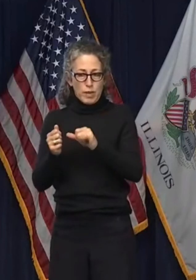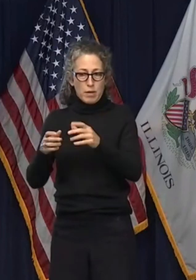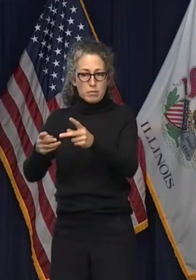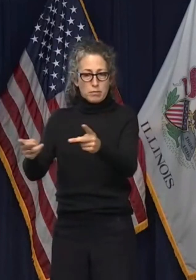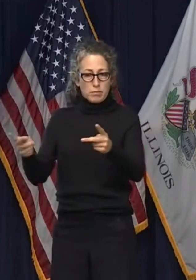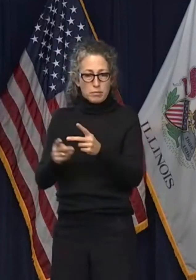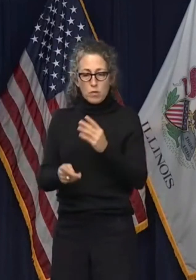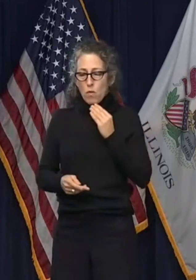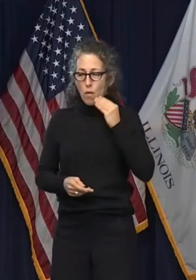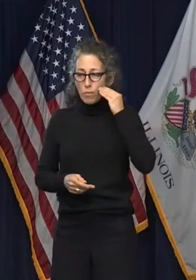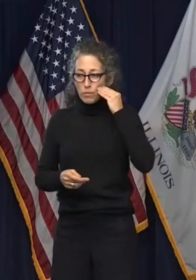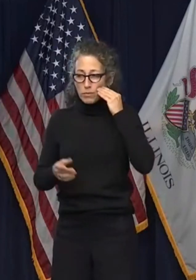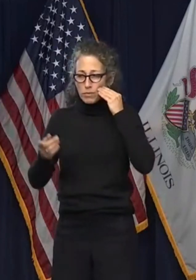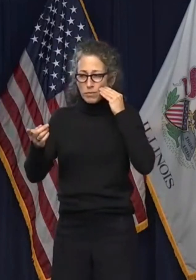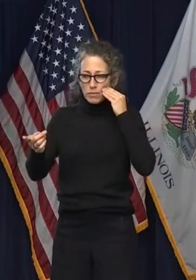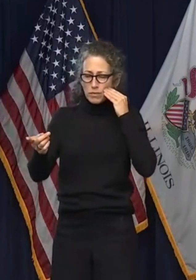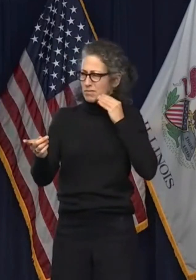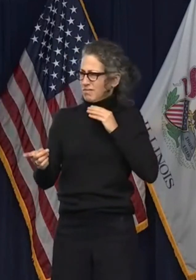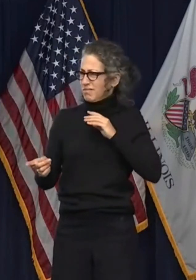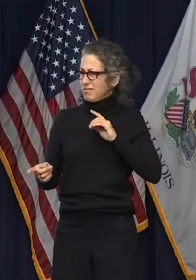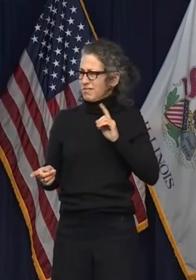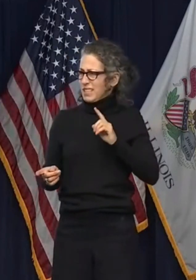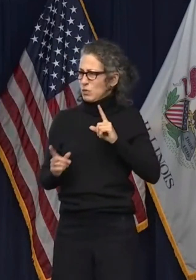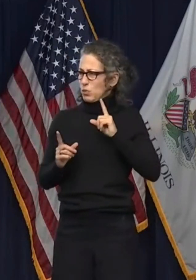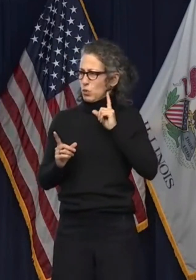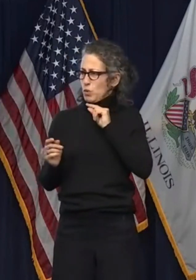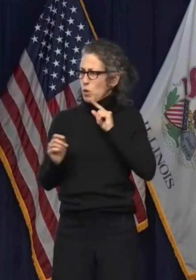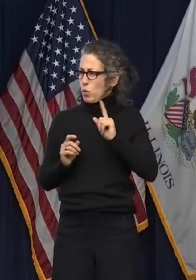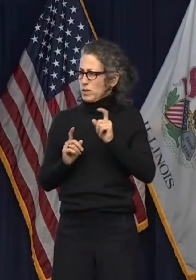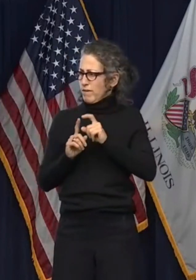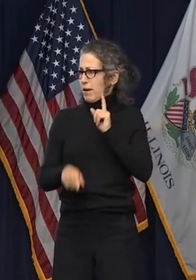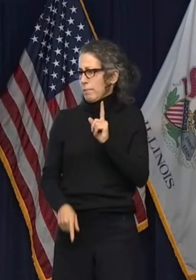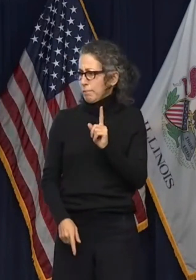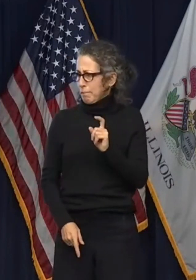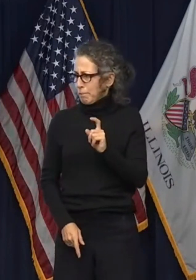over? I don't know where you get your rumors from.